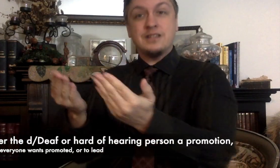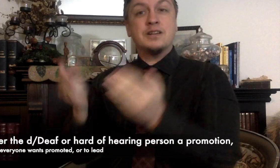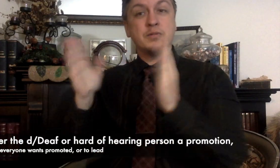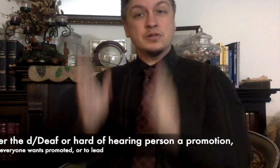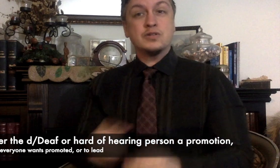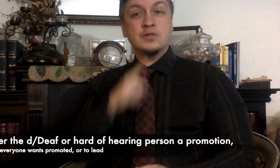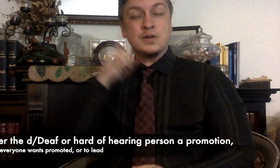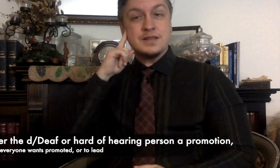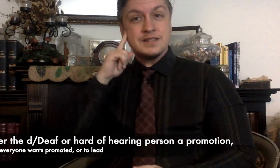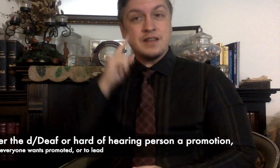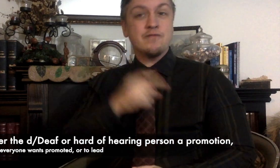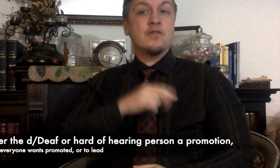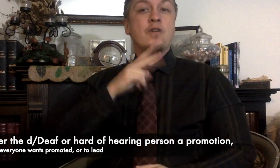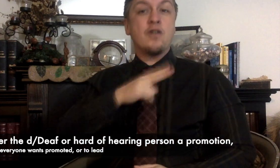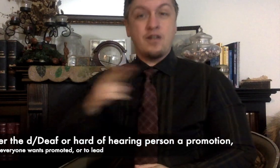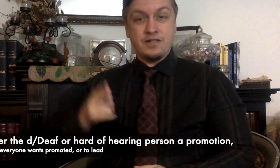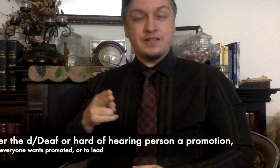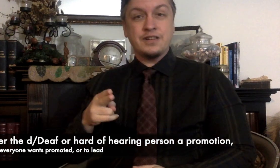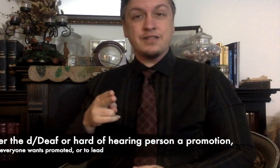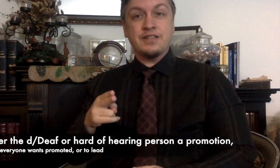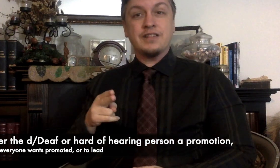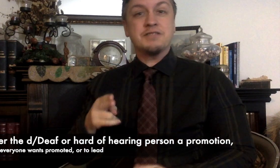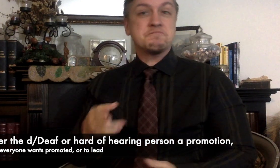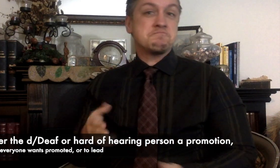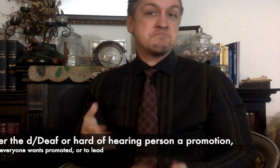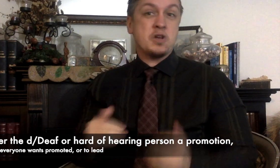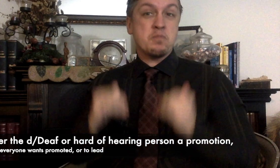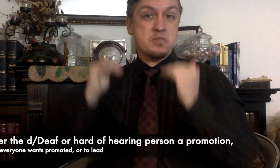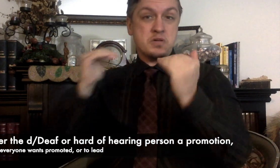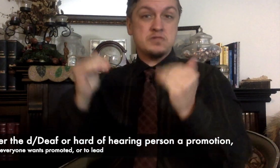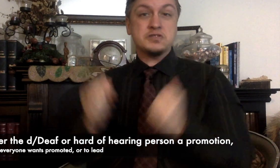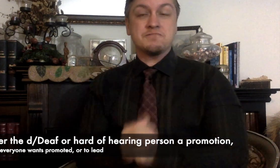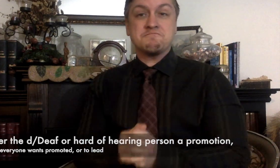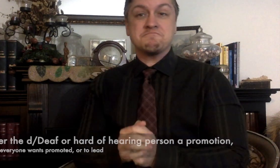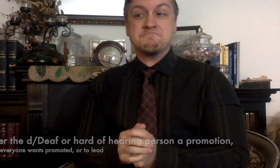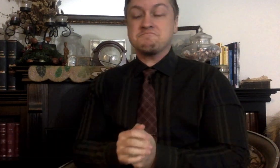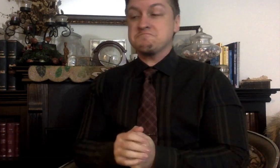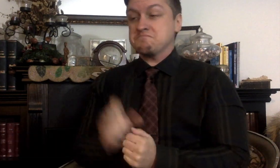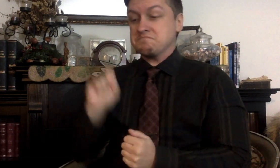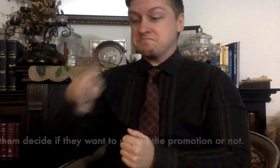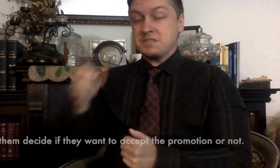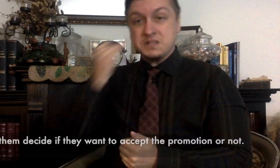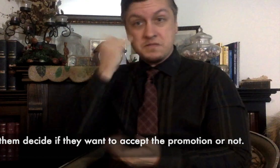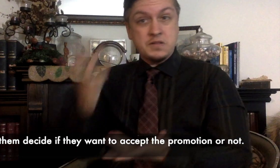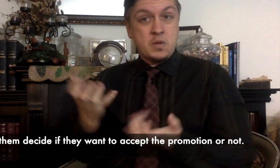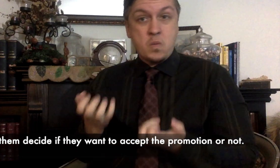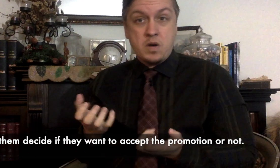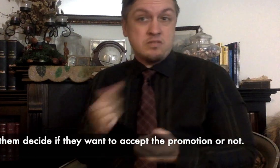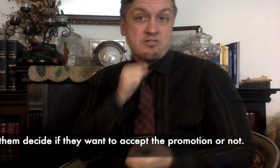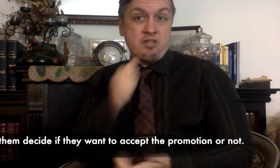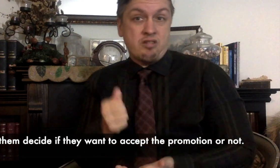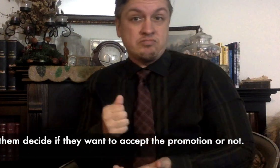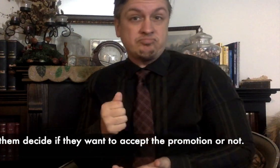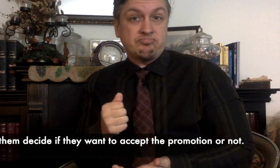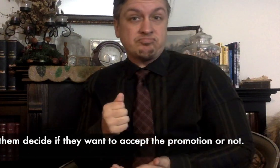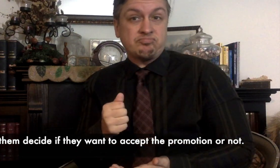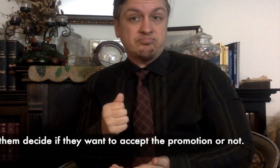Offer the deaf or hard of hearing person a promotion. Let them decide if they want to accept